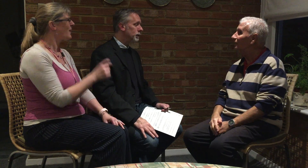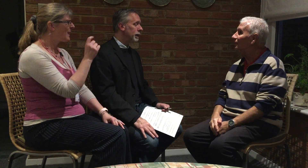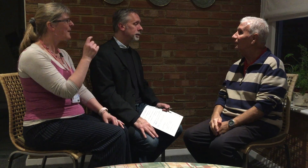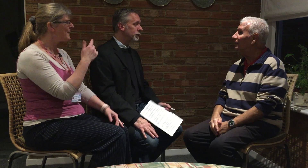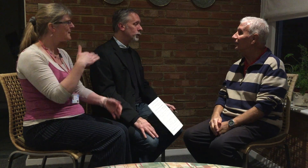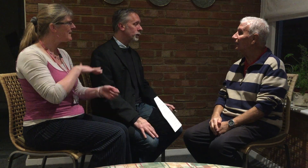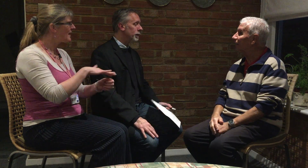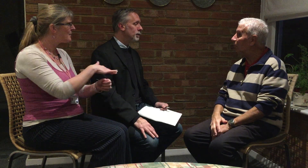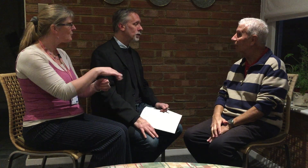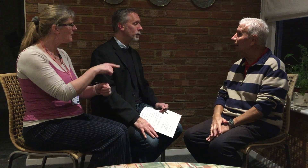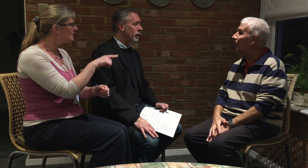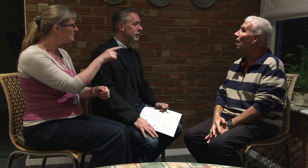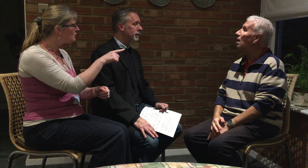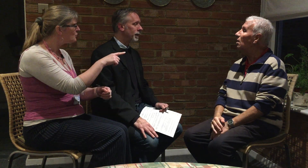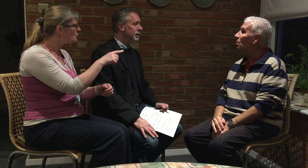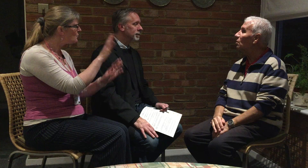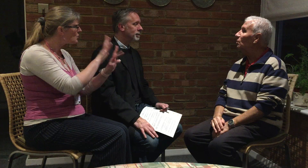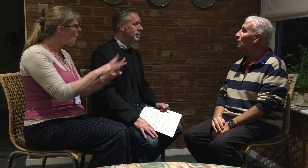Yes. Did you get the snow yesterday?